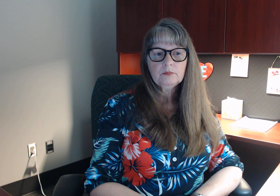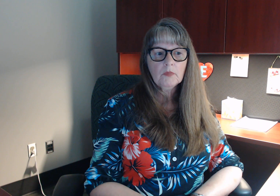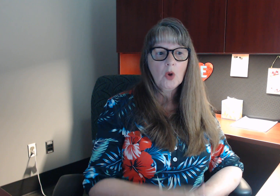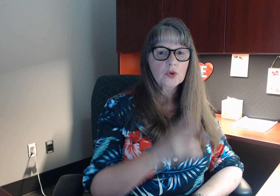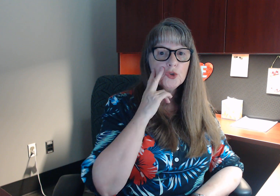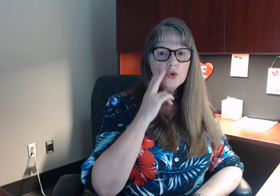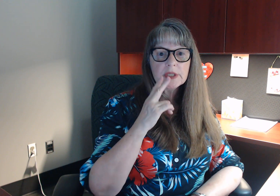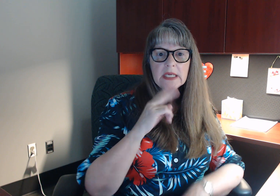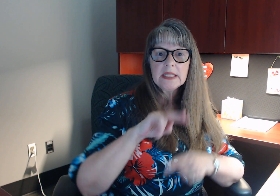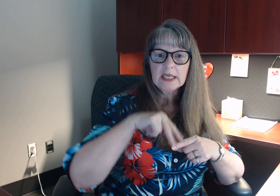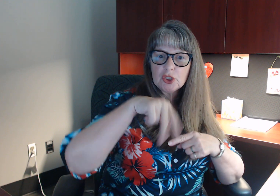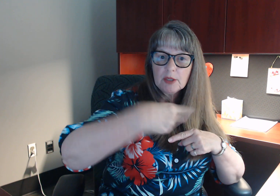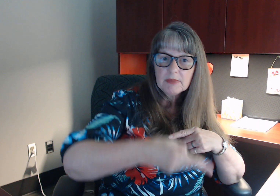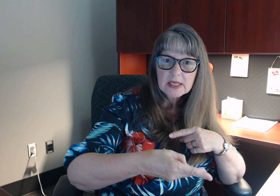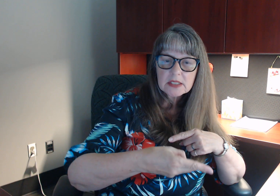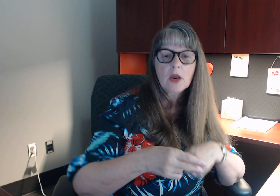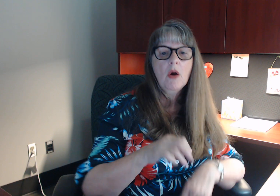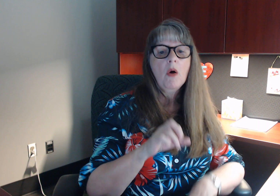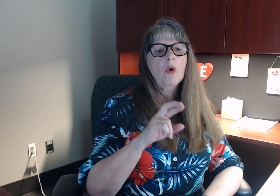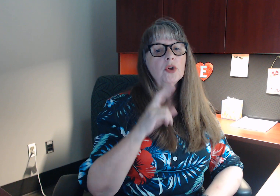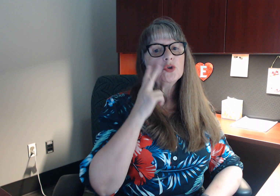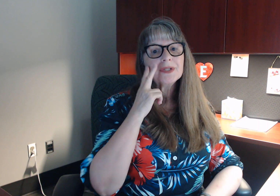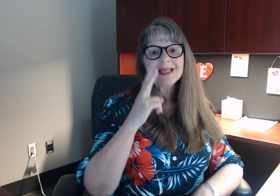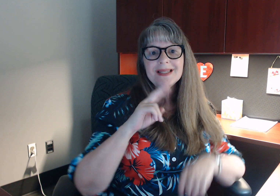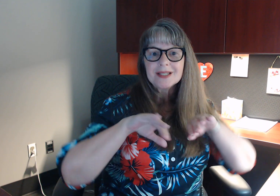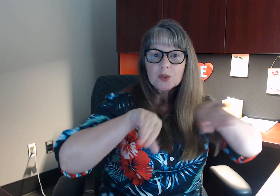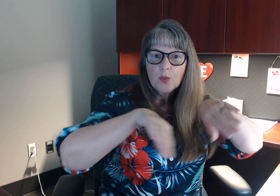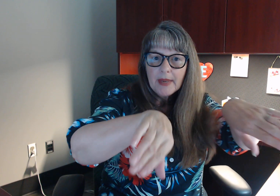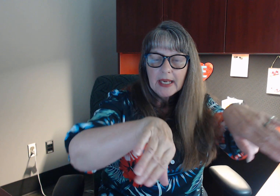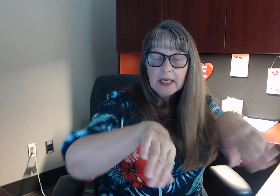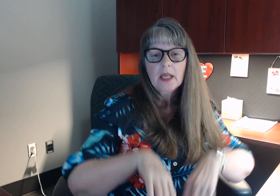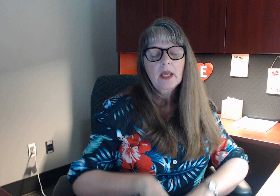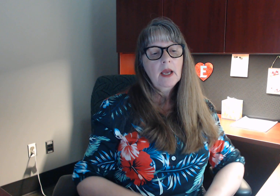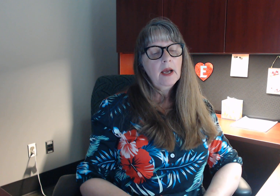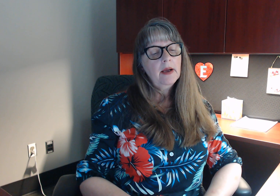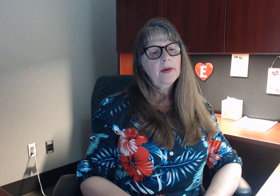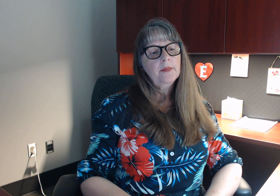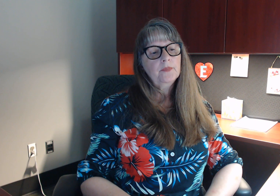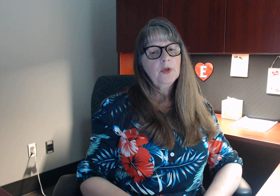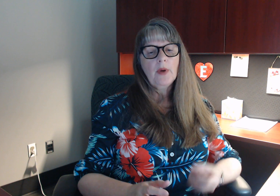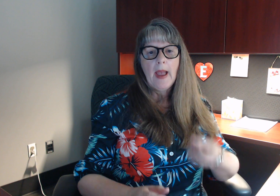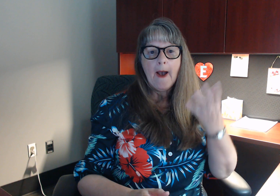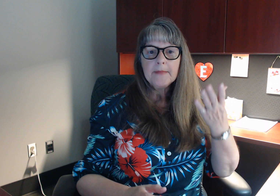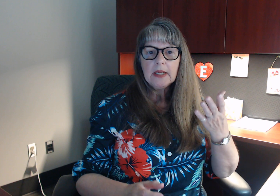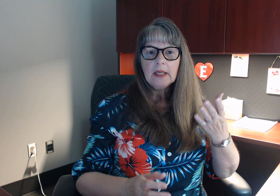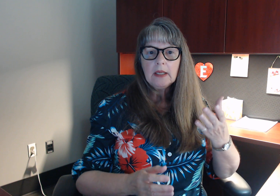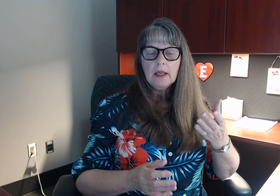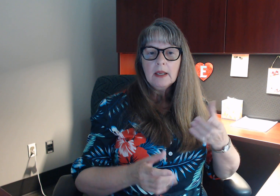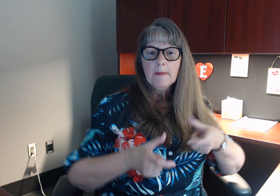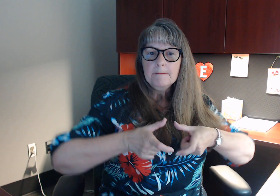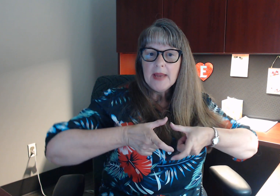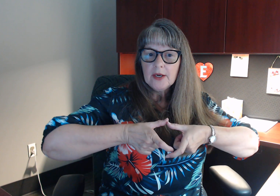Or did you see the gymnast? Or did you see the swimming? How many